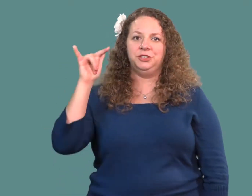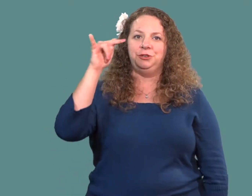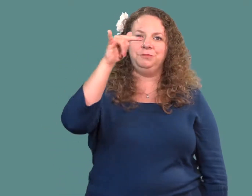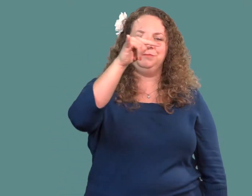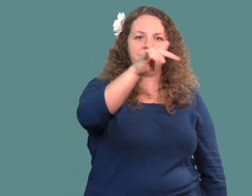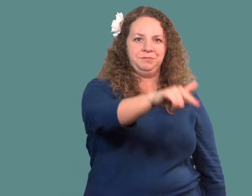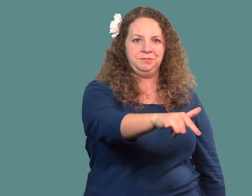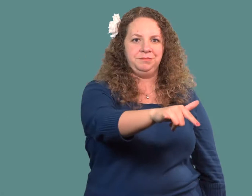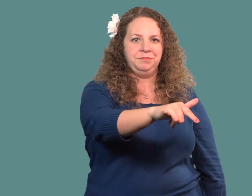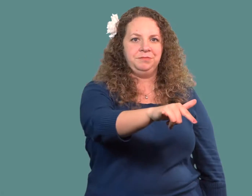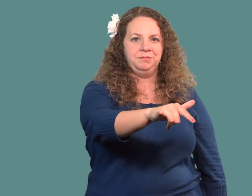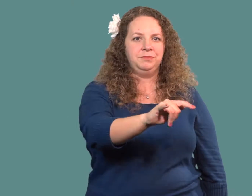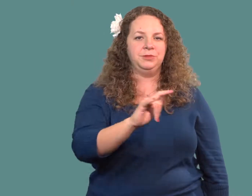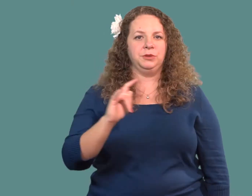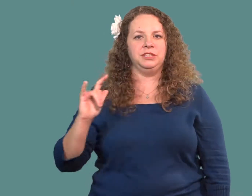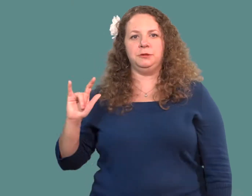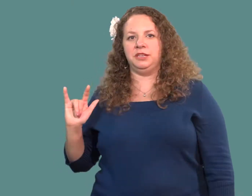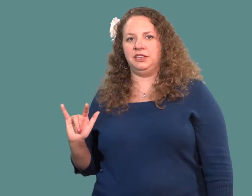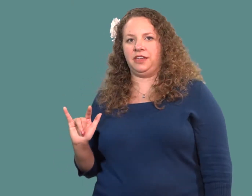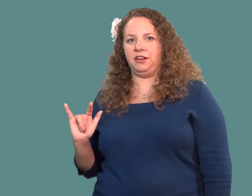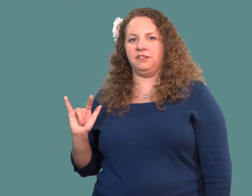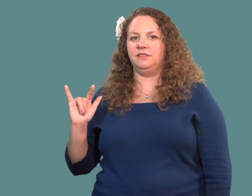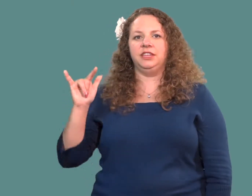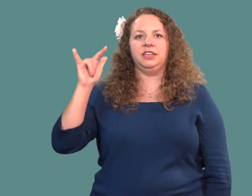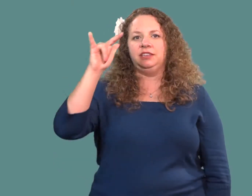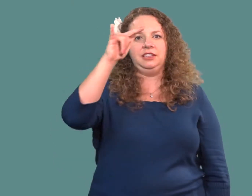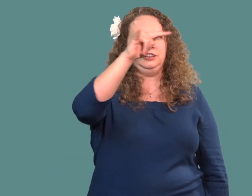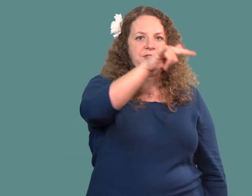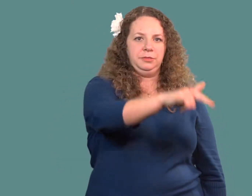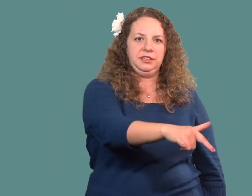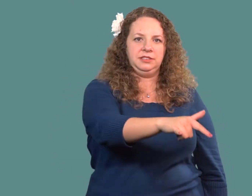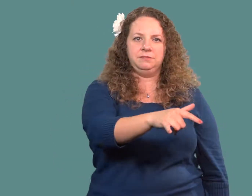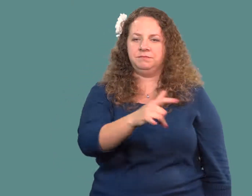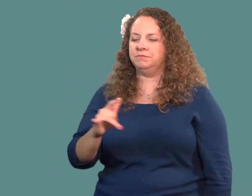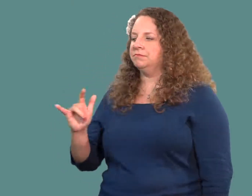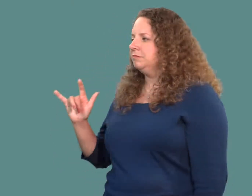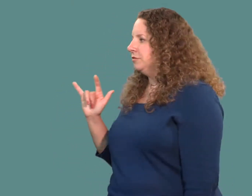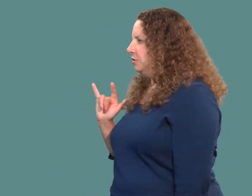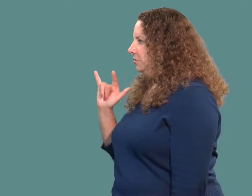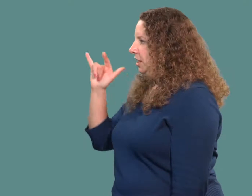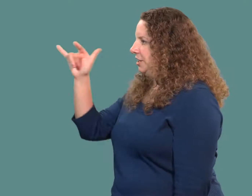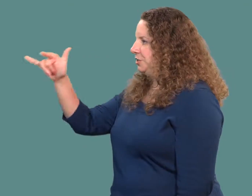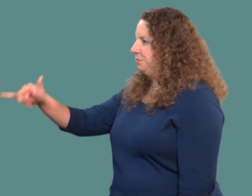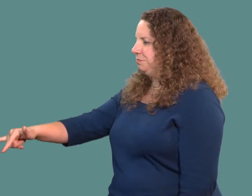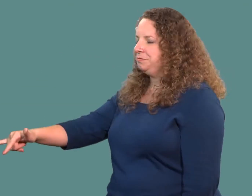to, so it's the airplane taking off and landing in another place. To fly to.